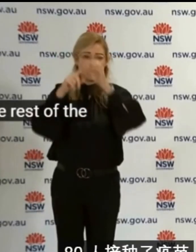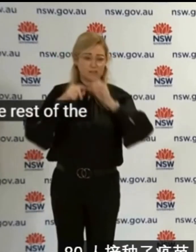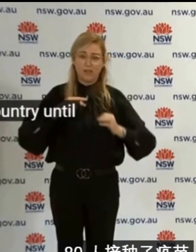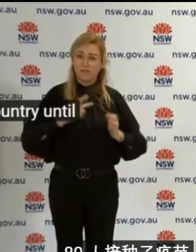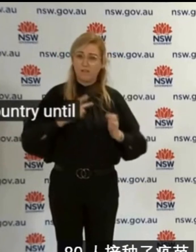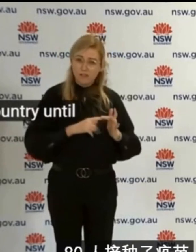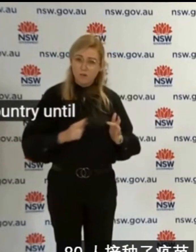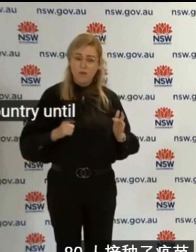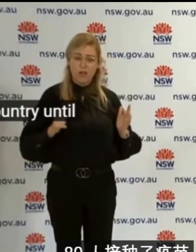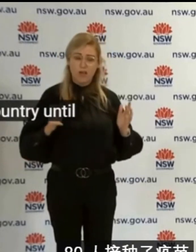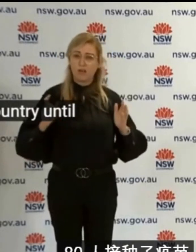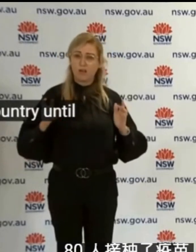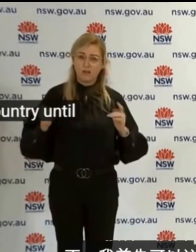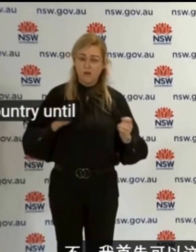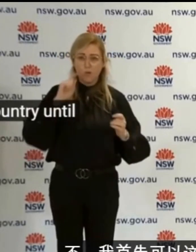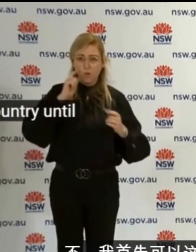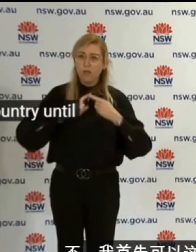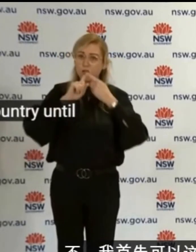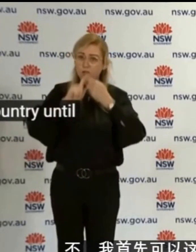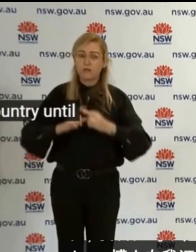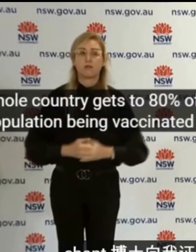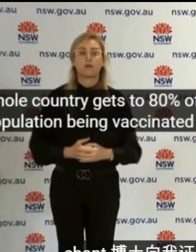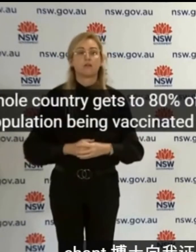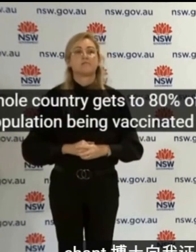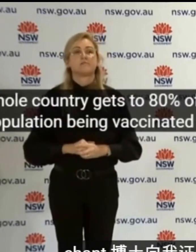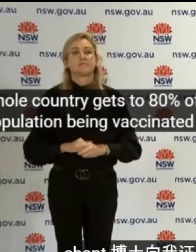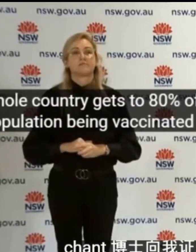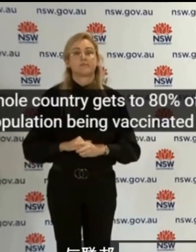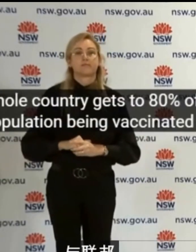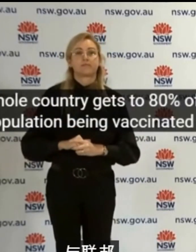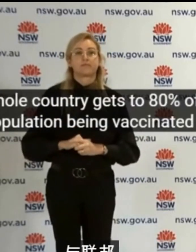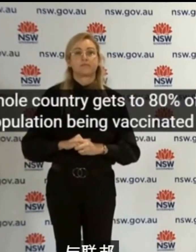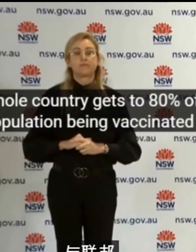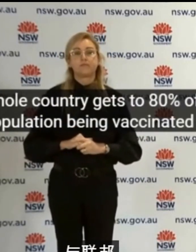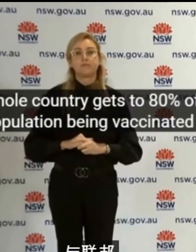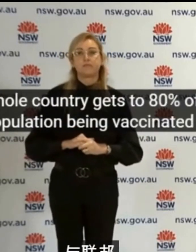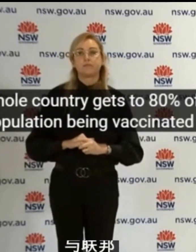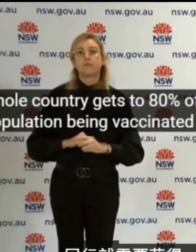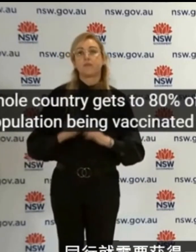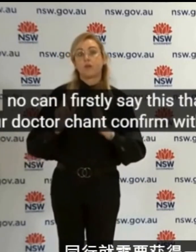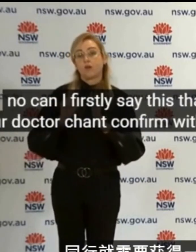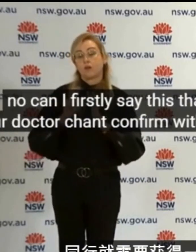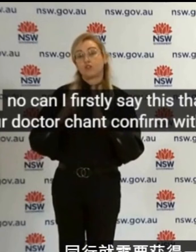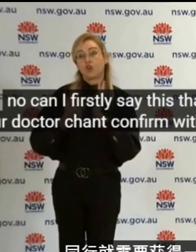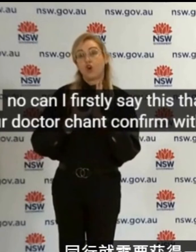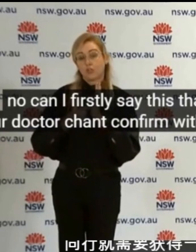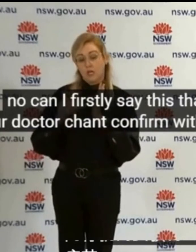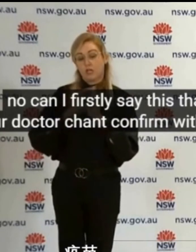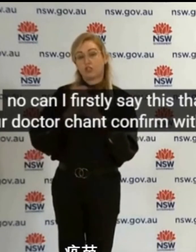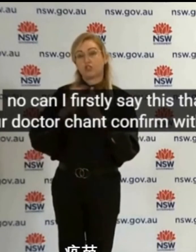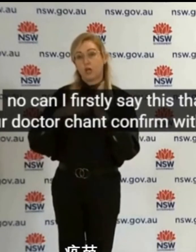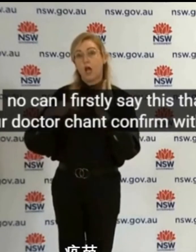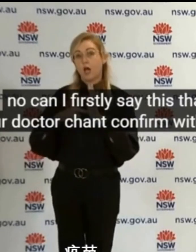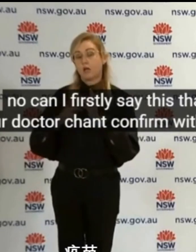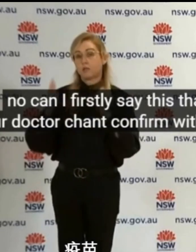Can I firstly say this, that Dr Chant confirmed with me her conversations with her federal counterparts on the need to get us more vaccines. She's